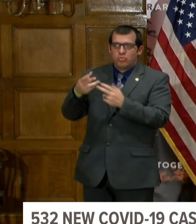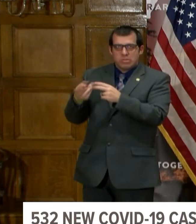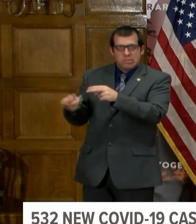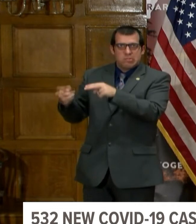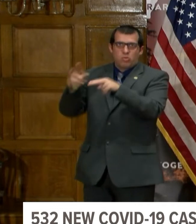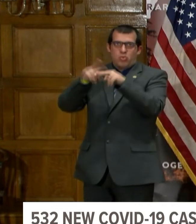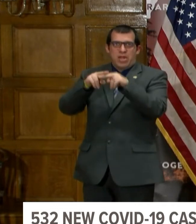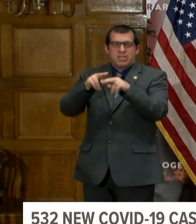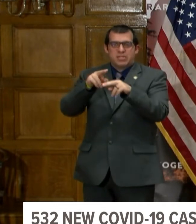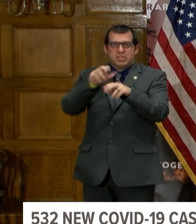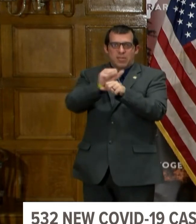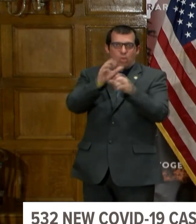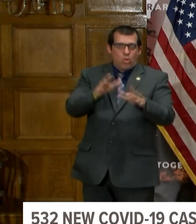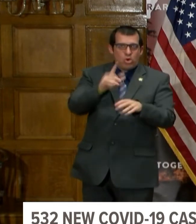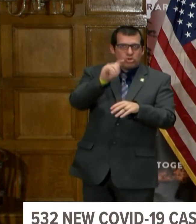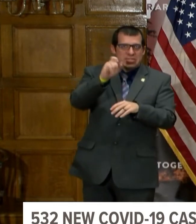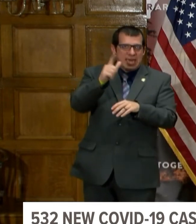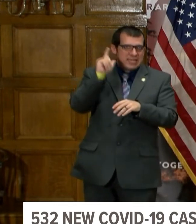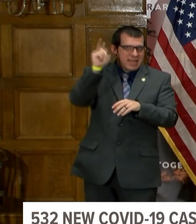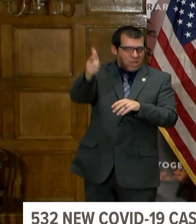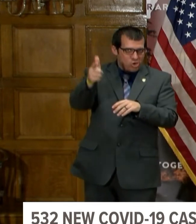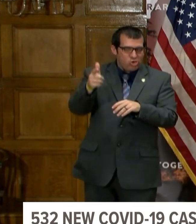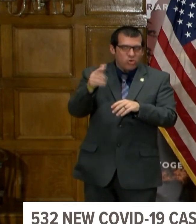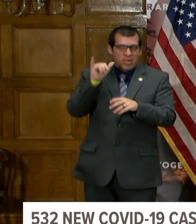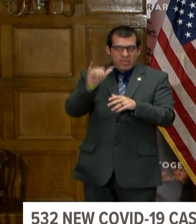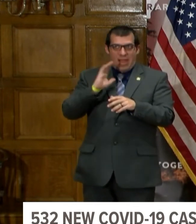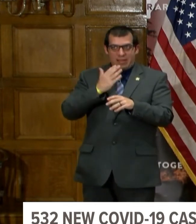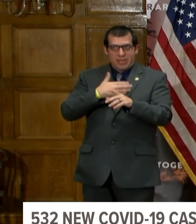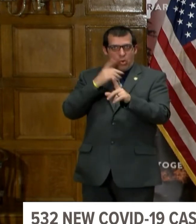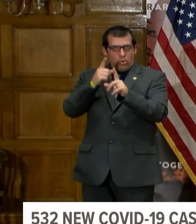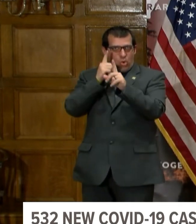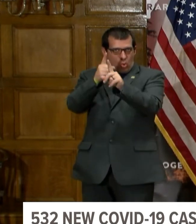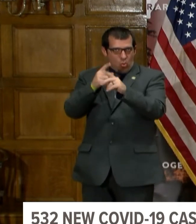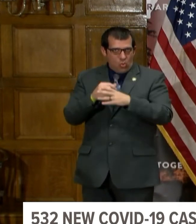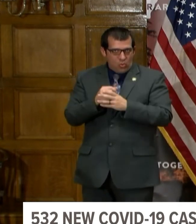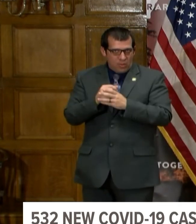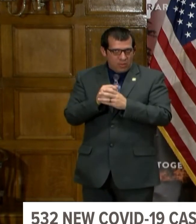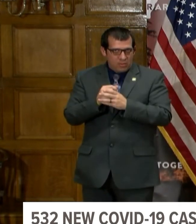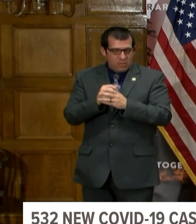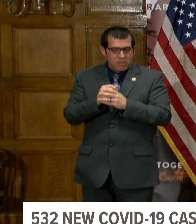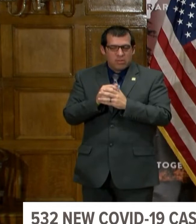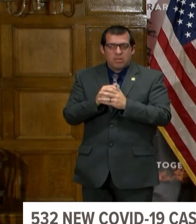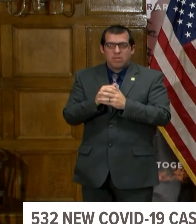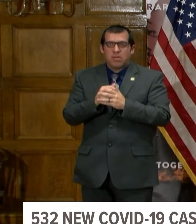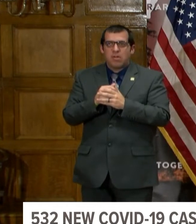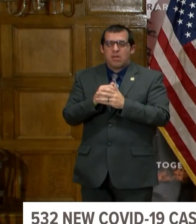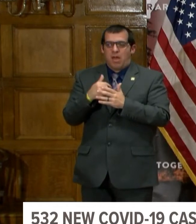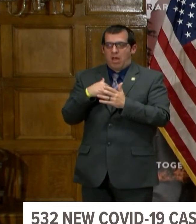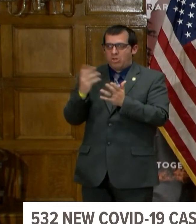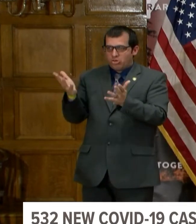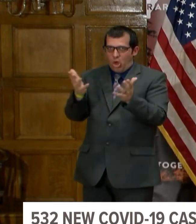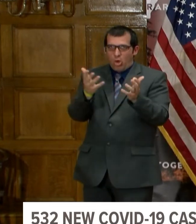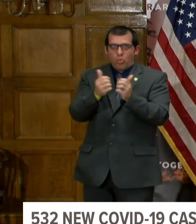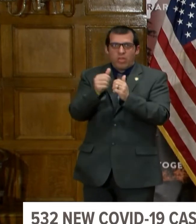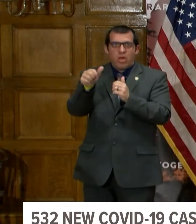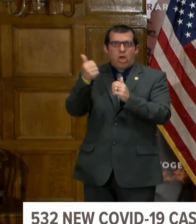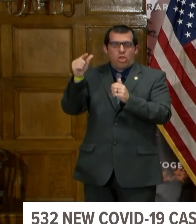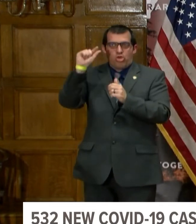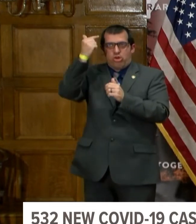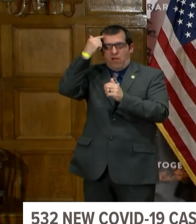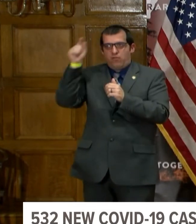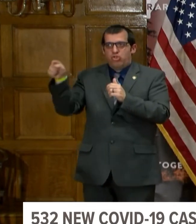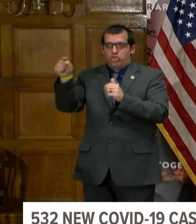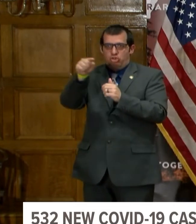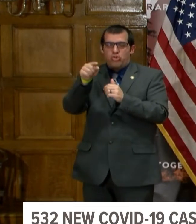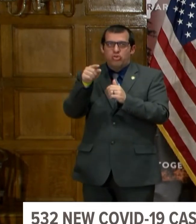raise employer taxes down the road. That is the objective of it. And in talking to other governors, they're in